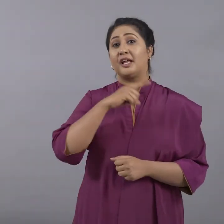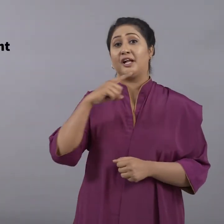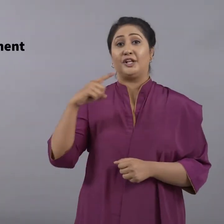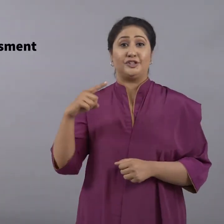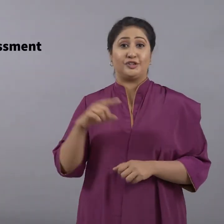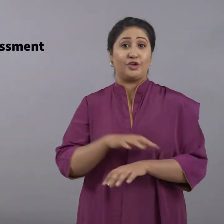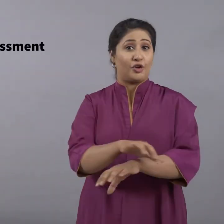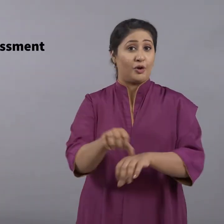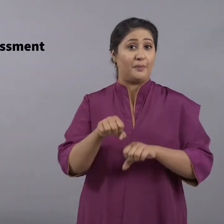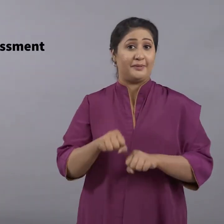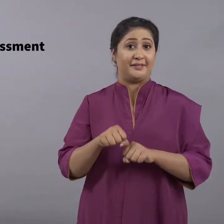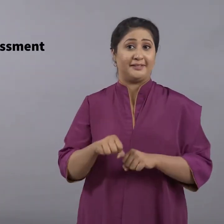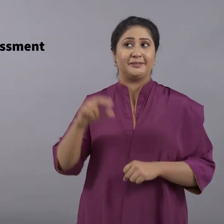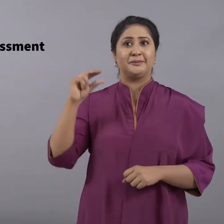English Competency Assessment.